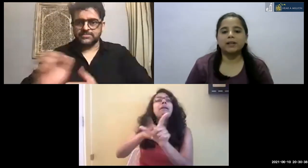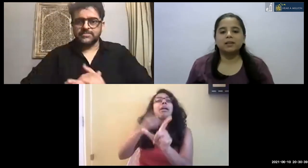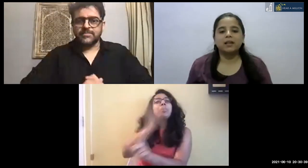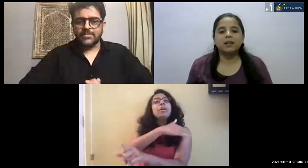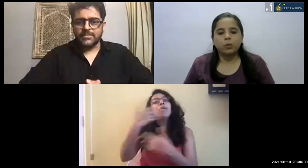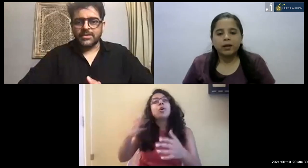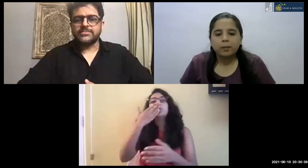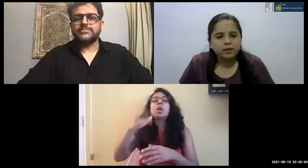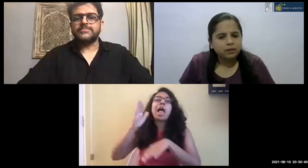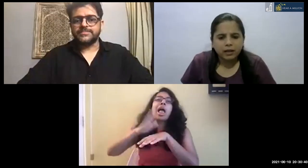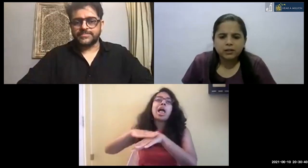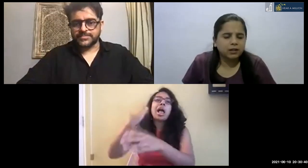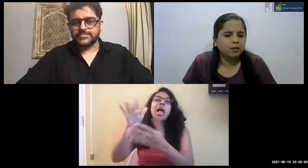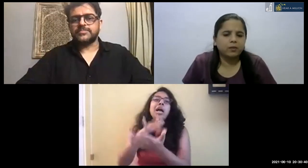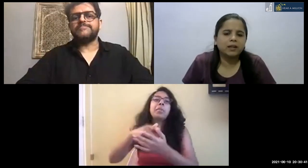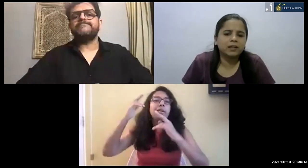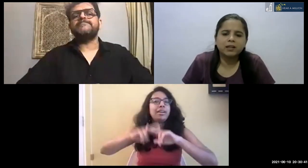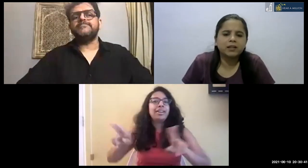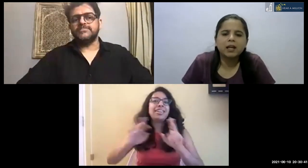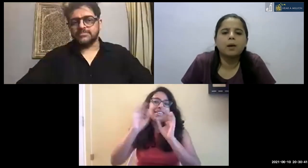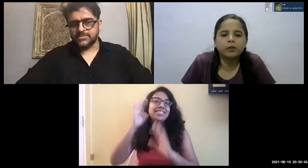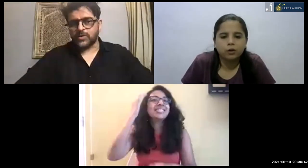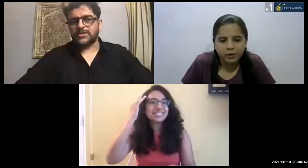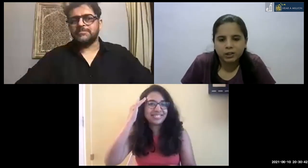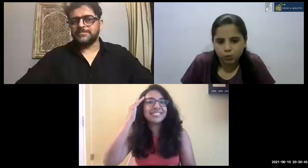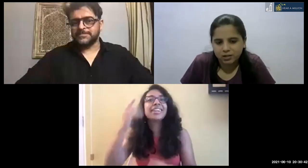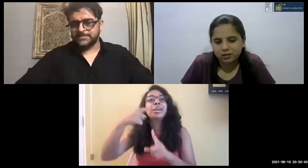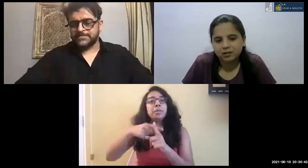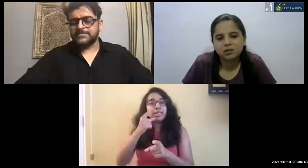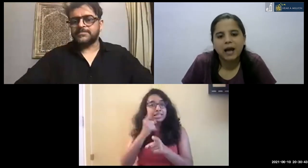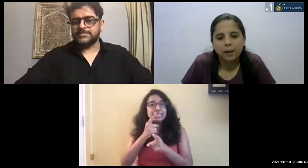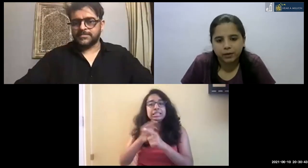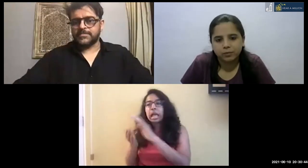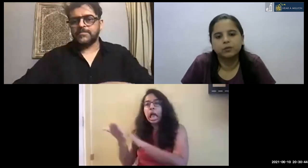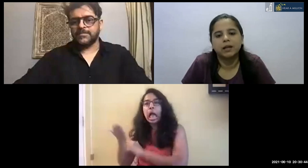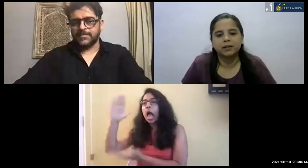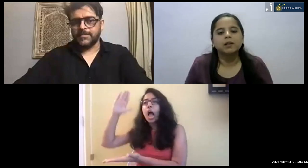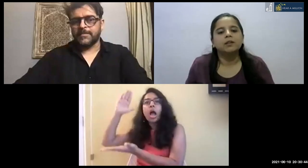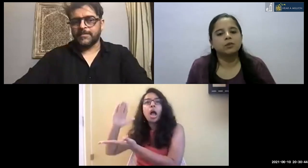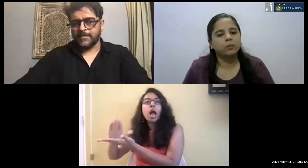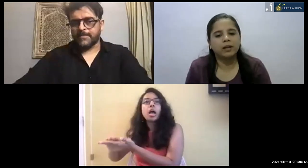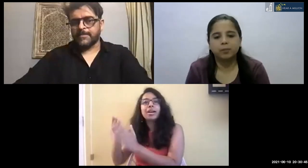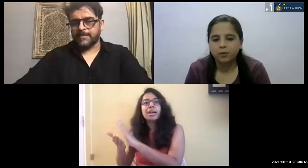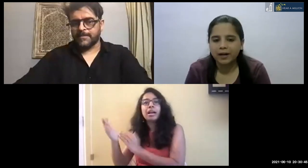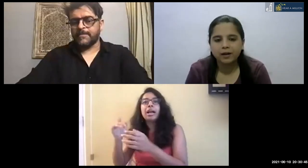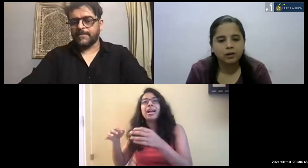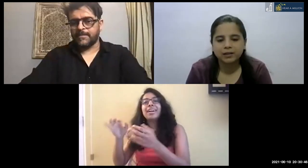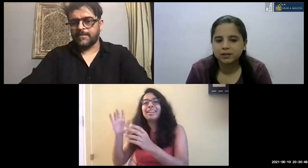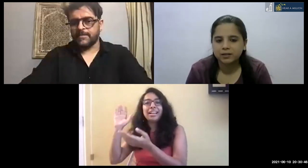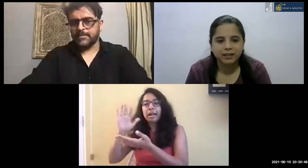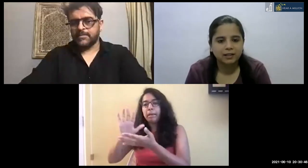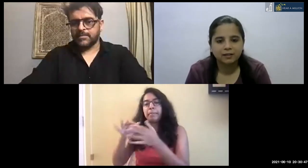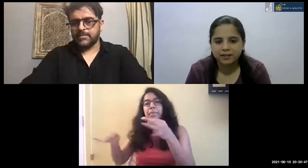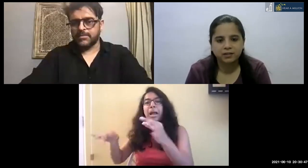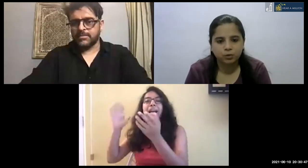So when the COVID happened, we didn't think about the COVID situation. This just happened before that. So we provided all